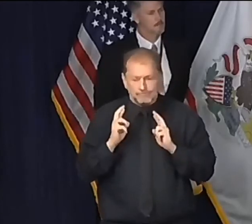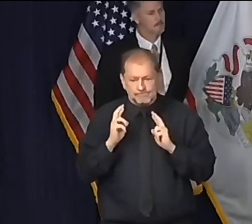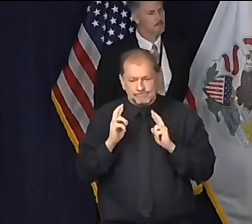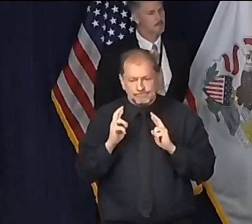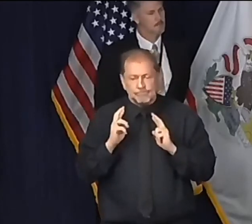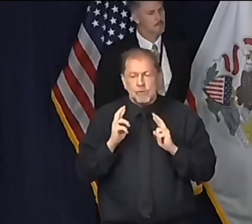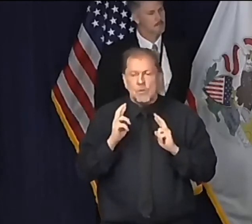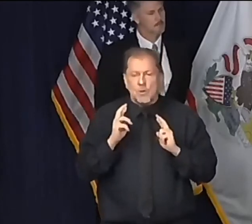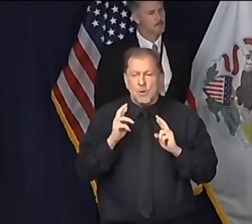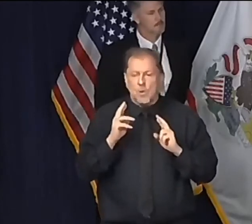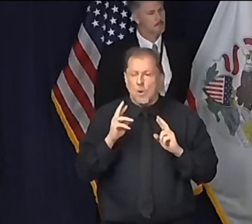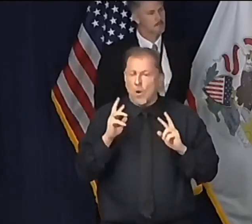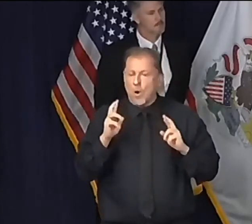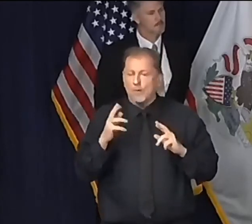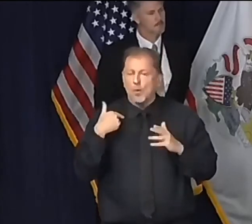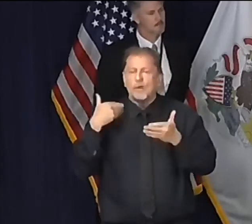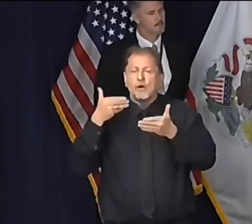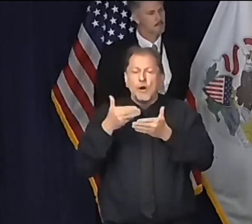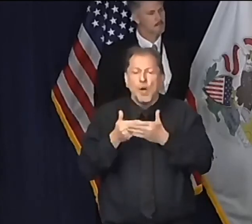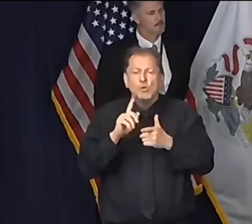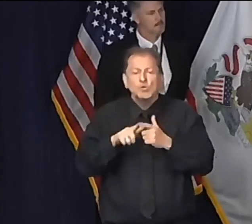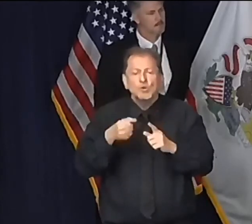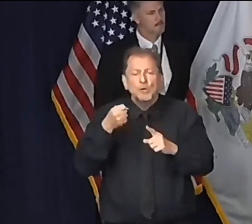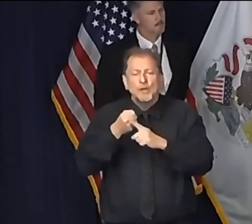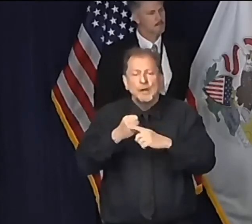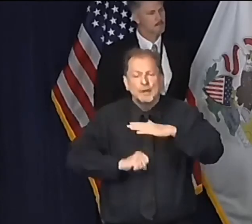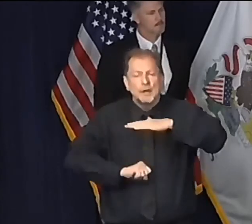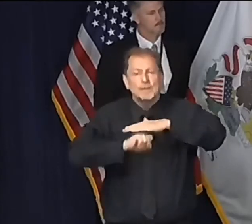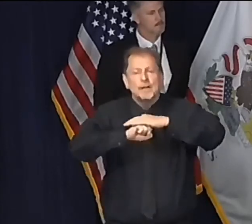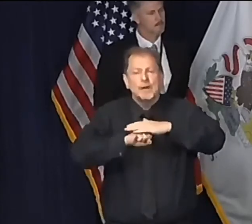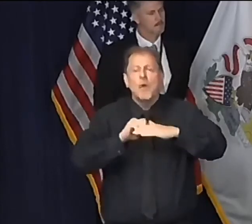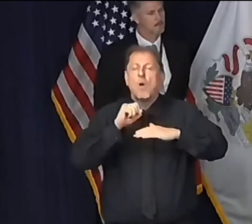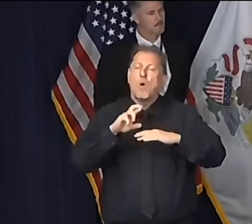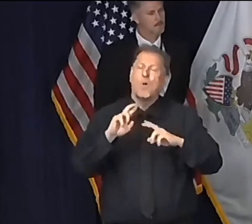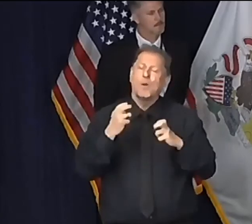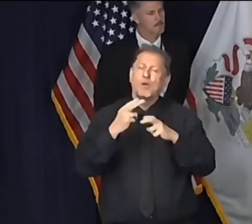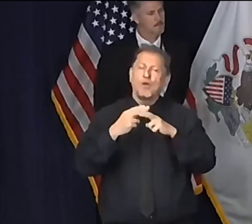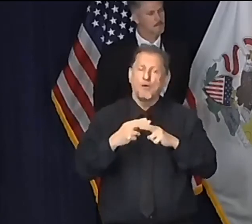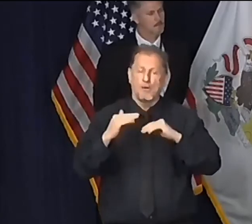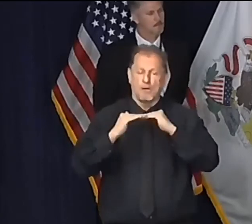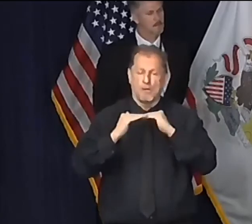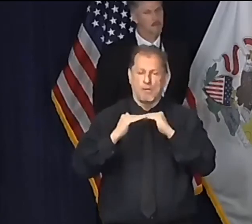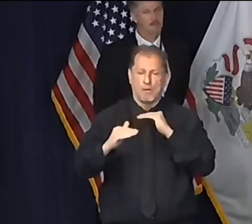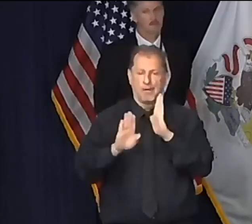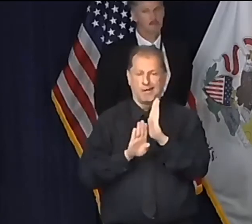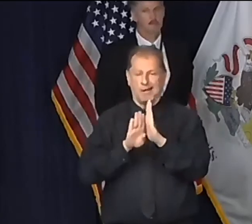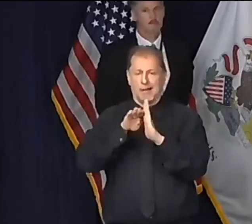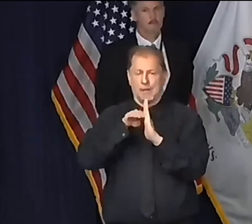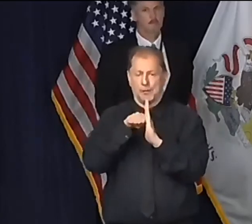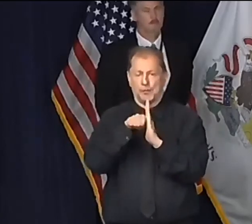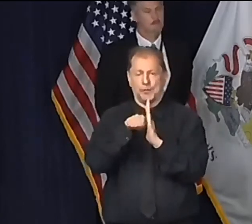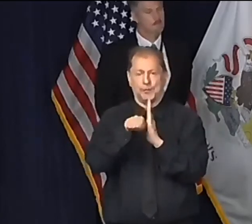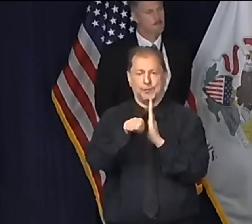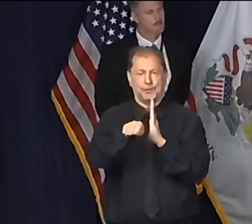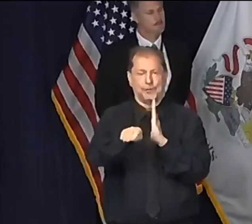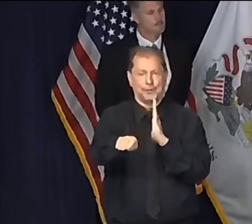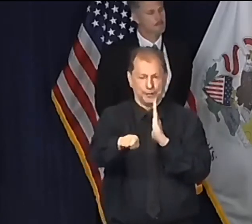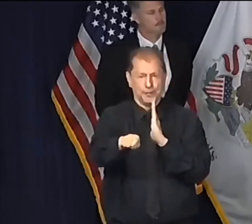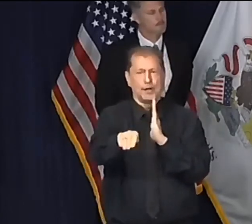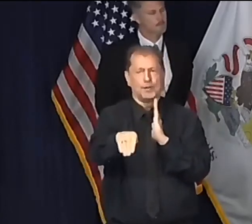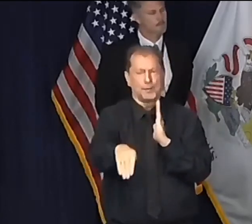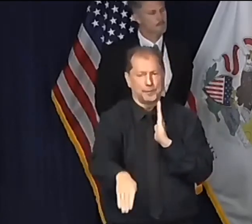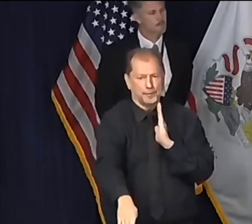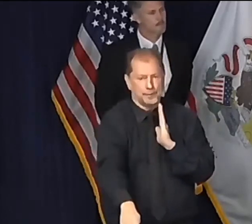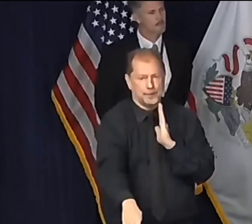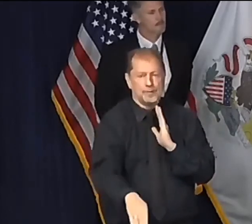to either the peak or the plateau. It's not clear yet how long that would be. Again, it's really hard to start